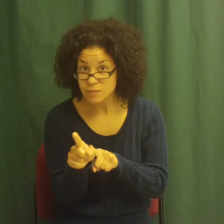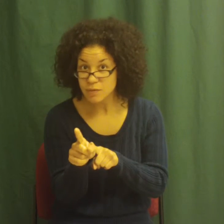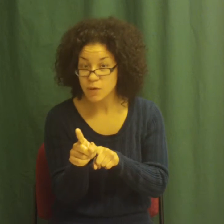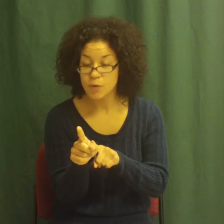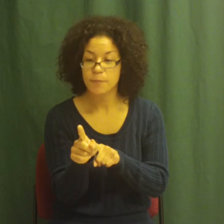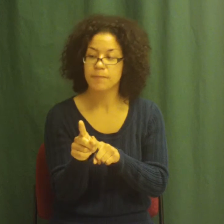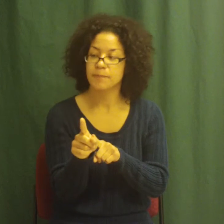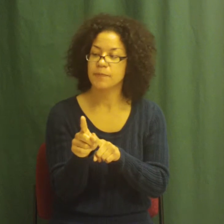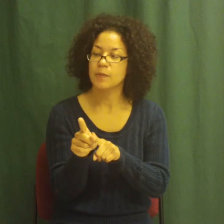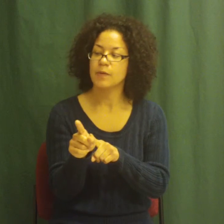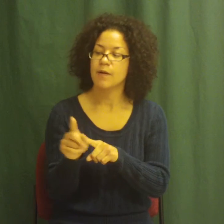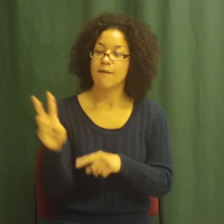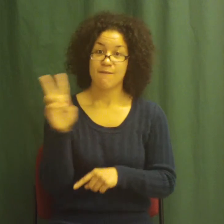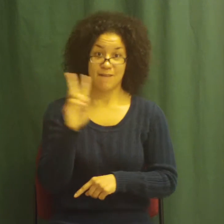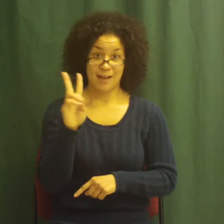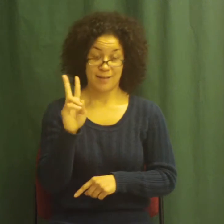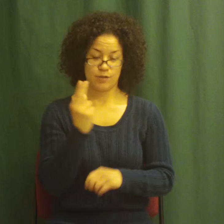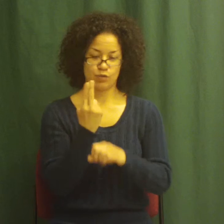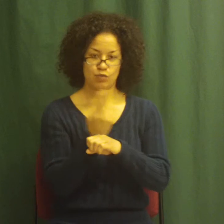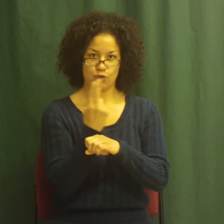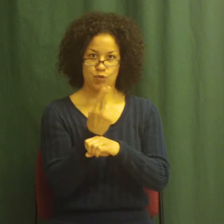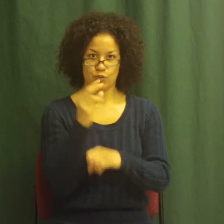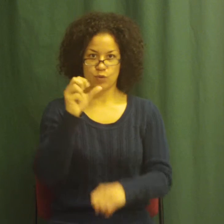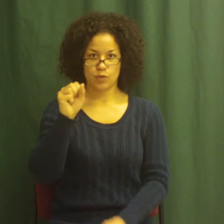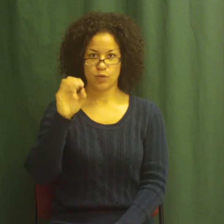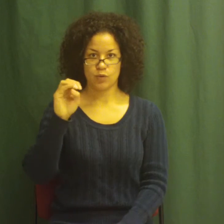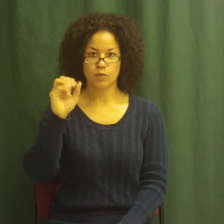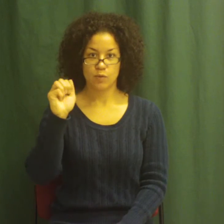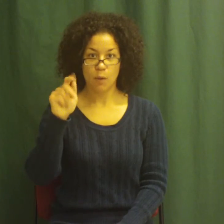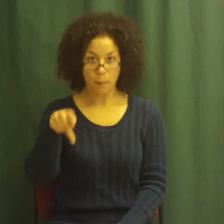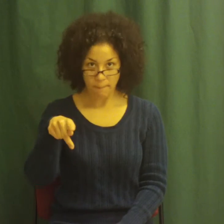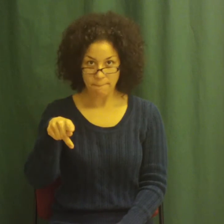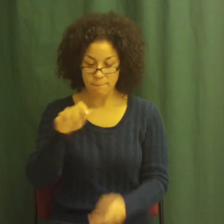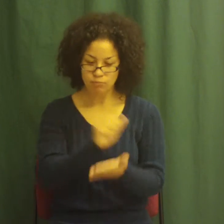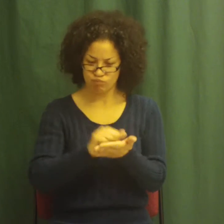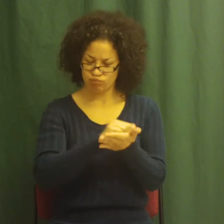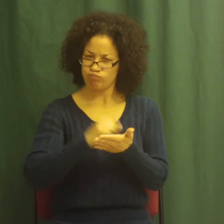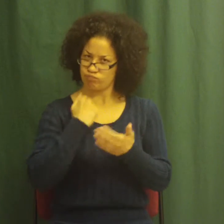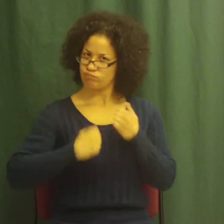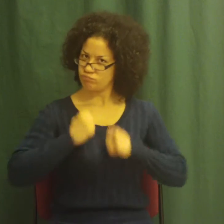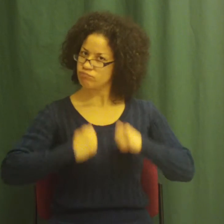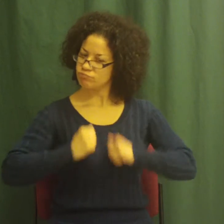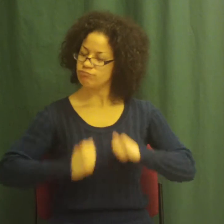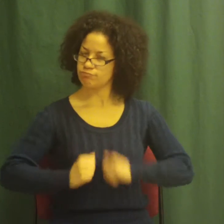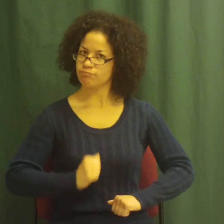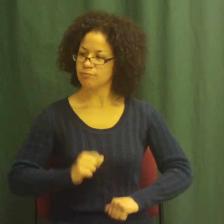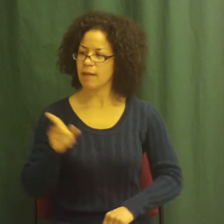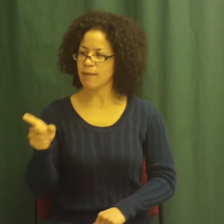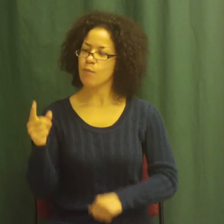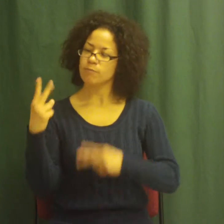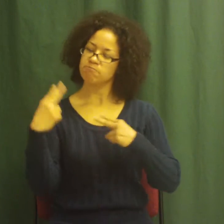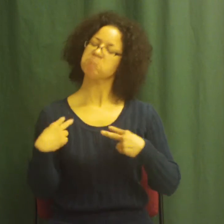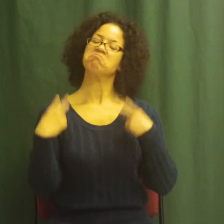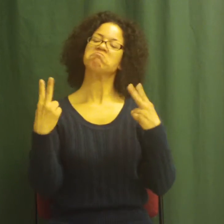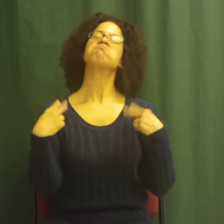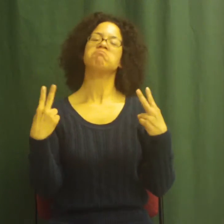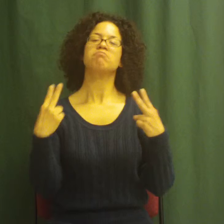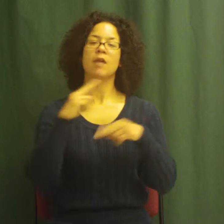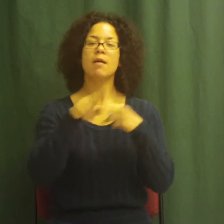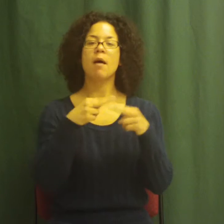In England, the Vikings living there even had a reputation for excessive cleanliness because of